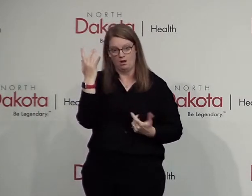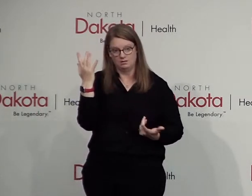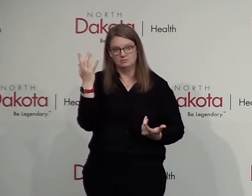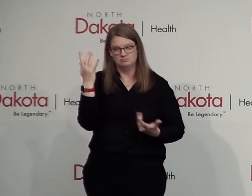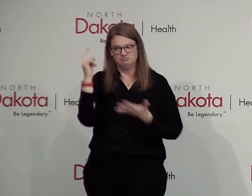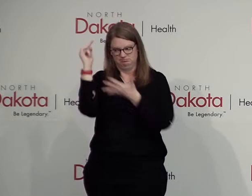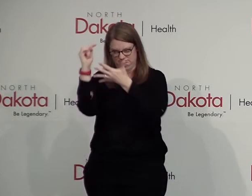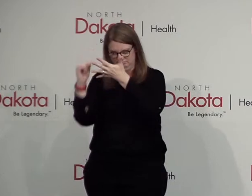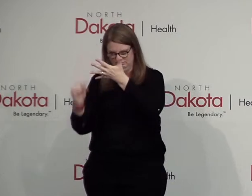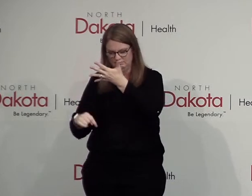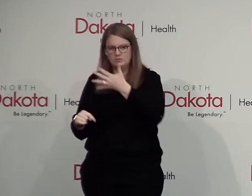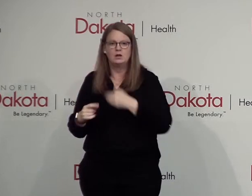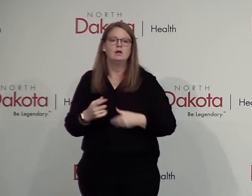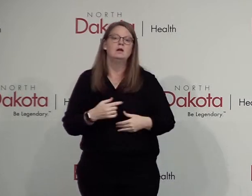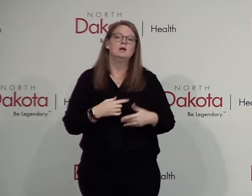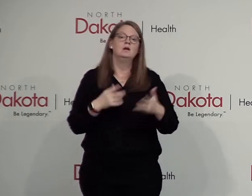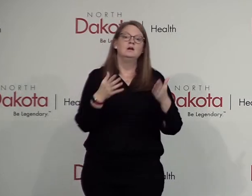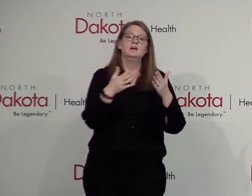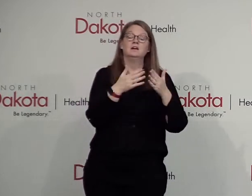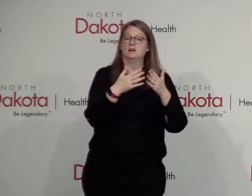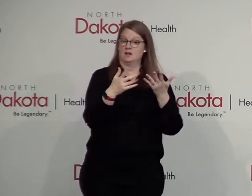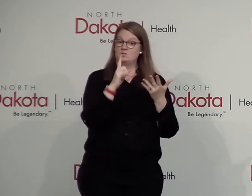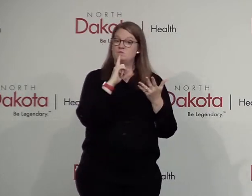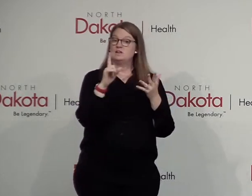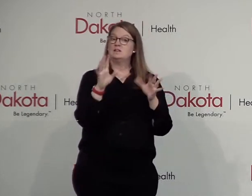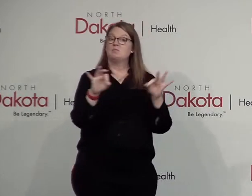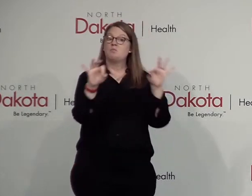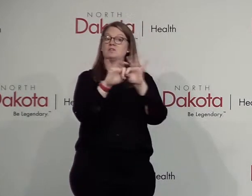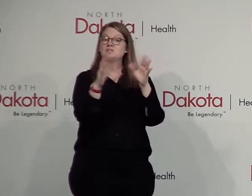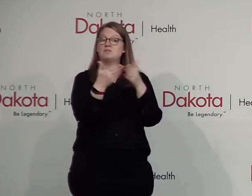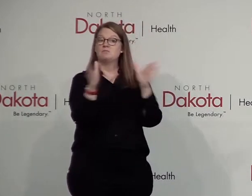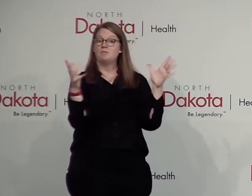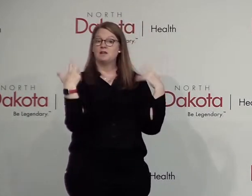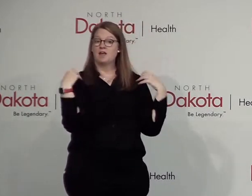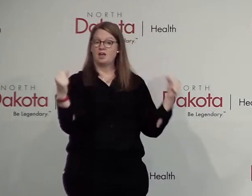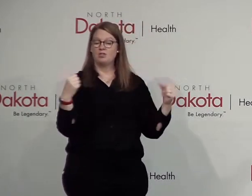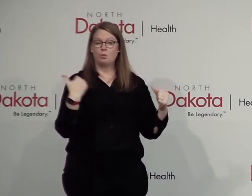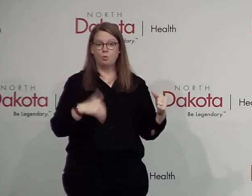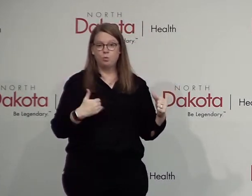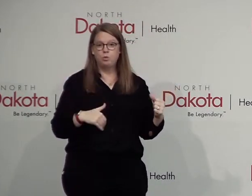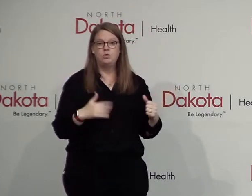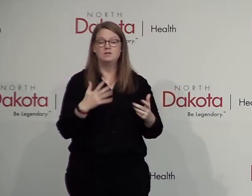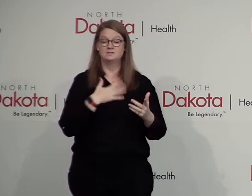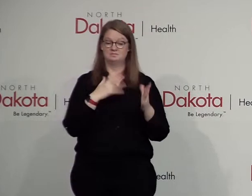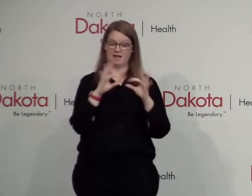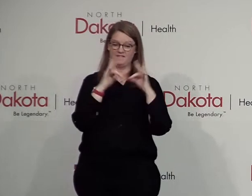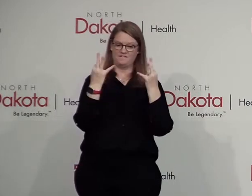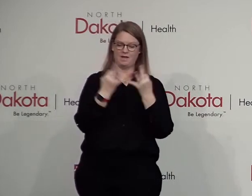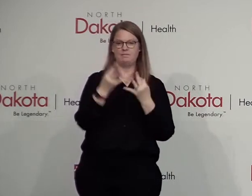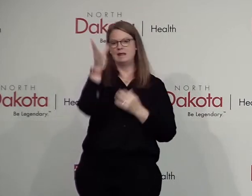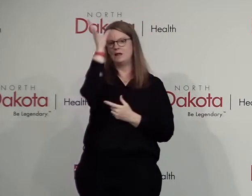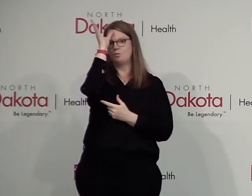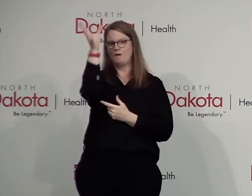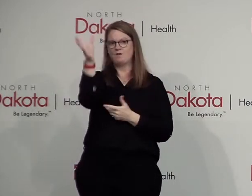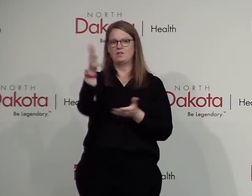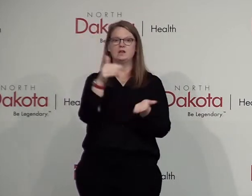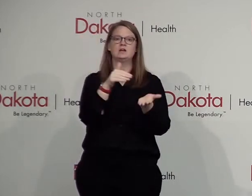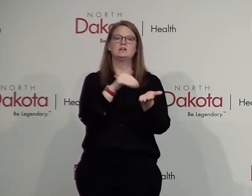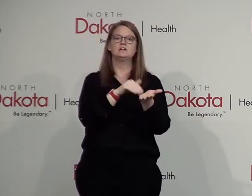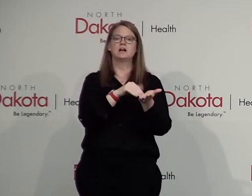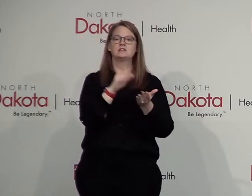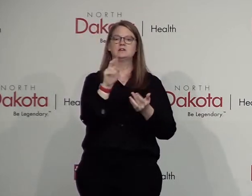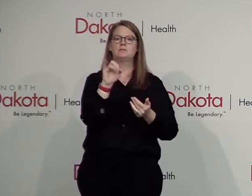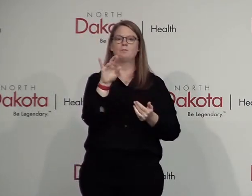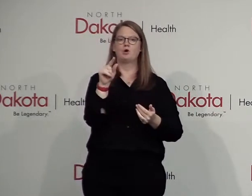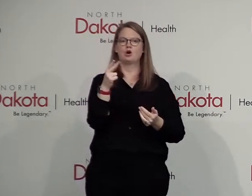importance of public health for me was impressed on a very early age through my family. My grandfather, Dr. Burton